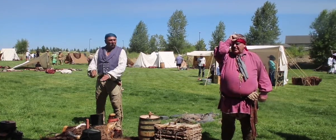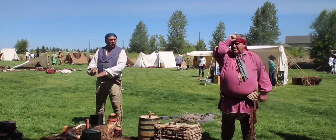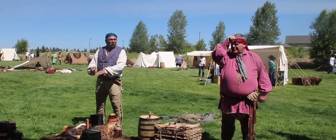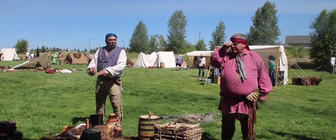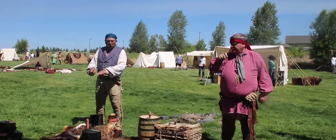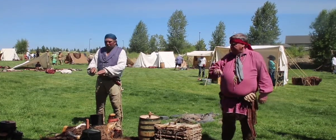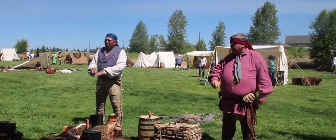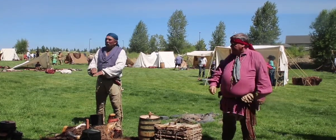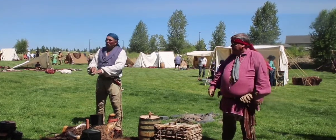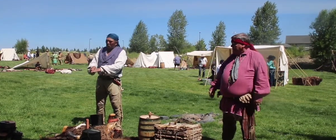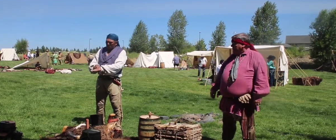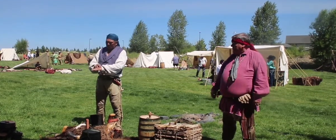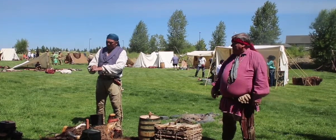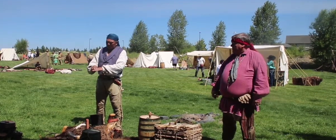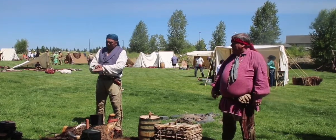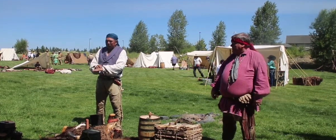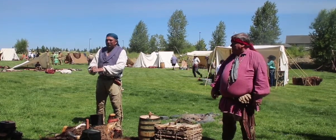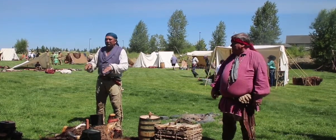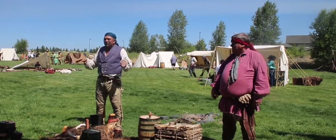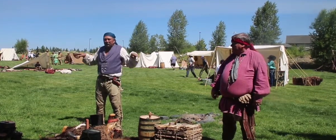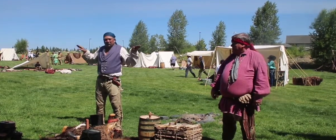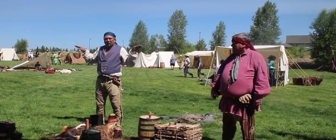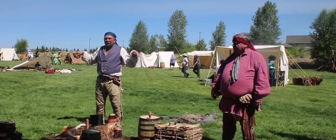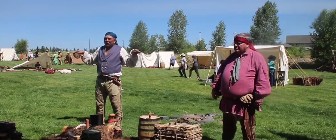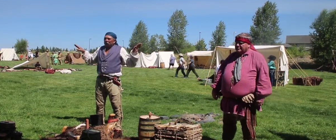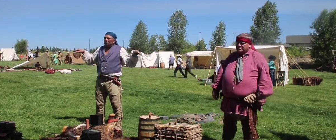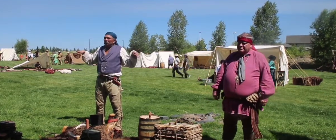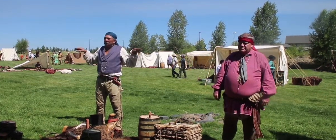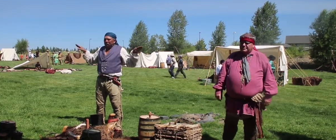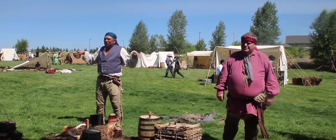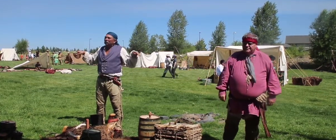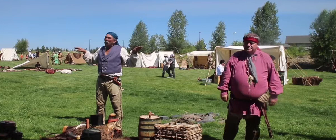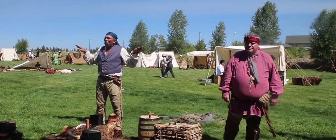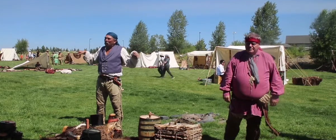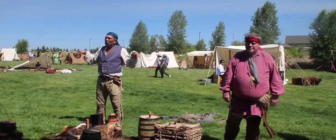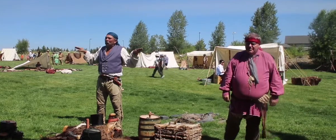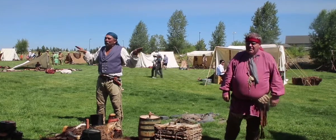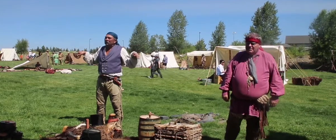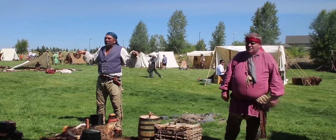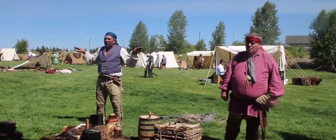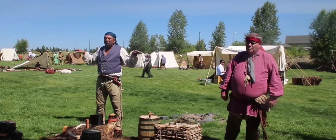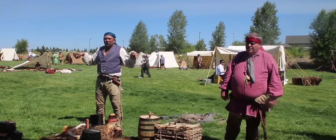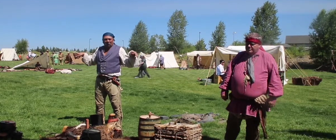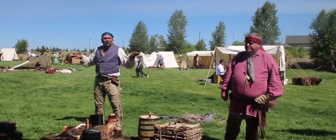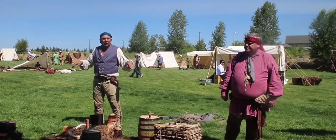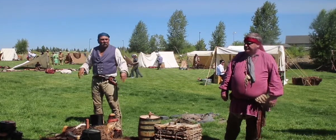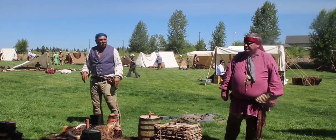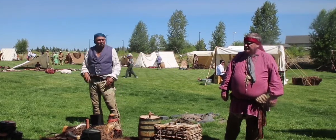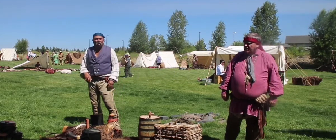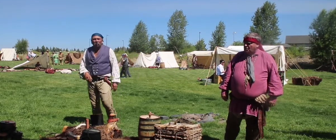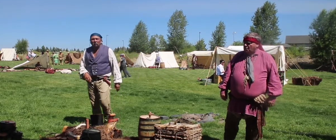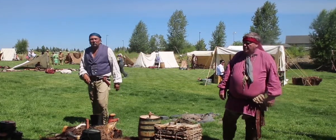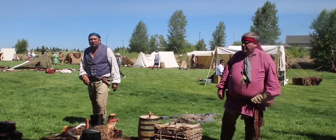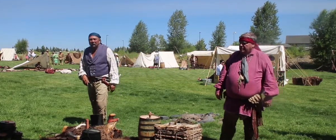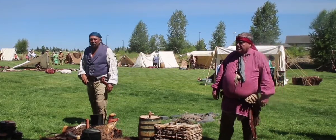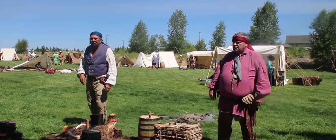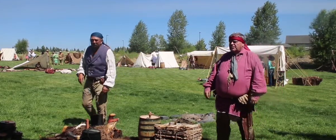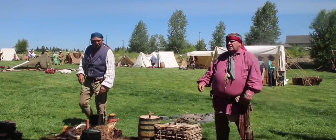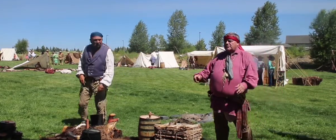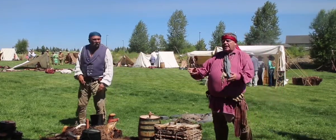Or another one for the crow would be like this. And then this is small bird. Small They bird. would call that crow. Crow. So you had to